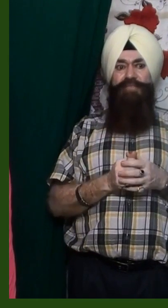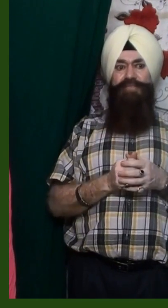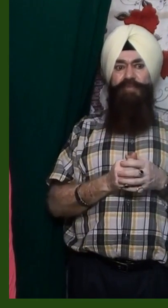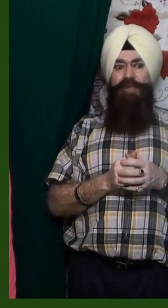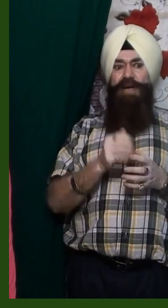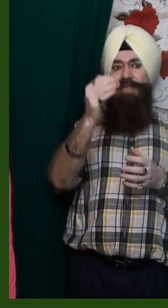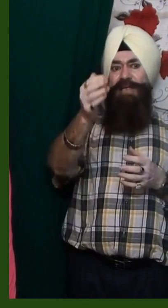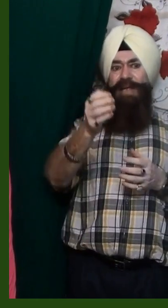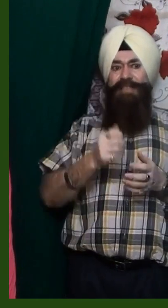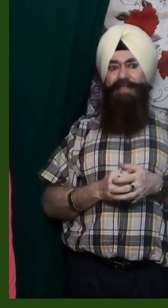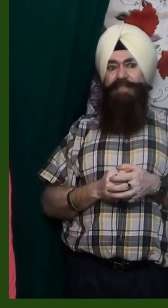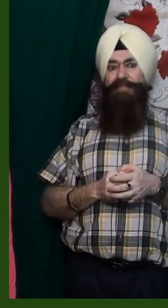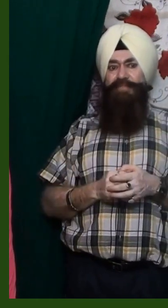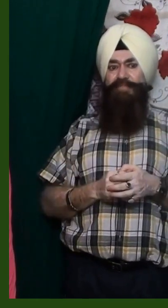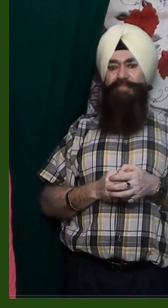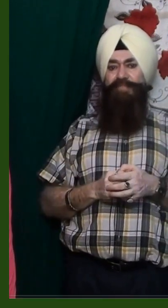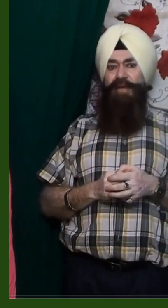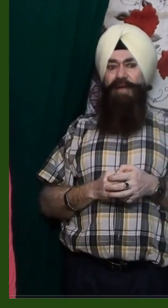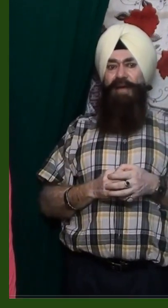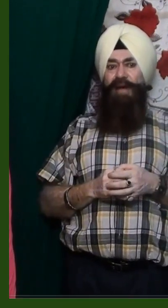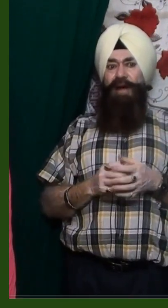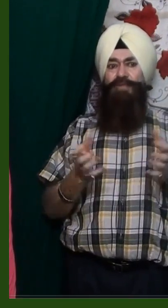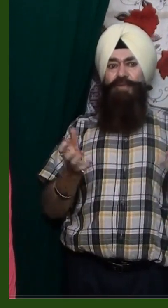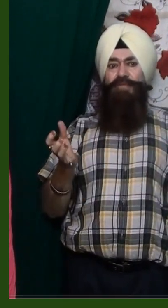interaction with the other galaxies.